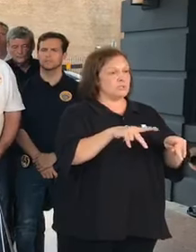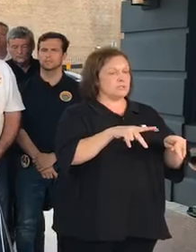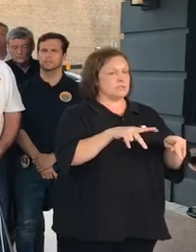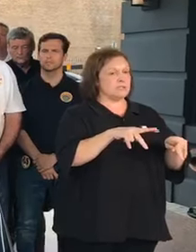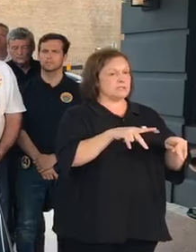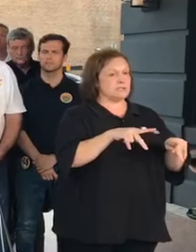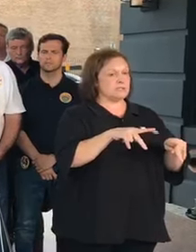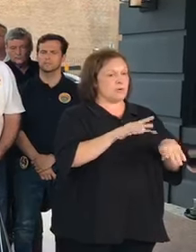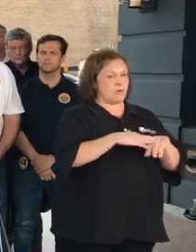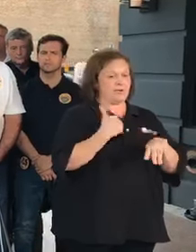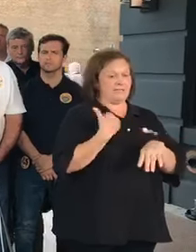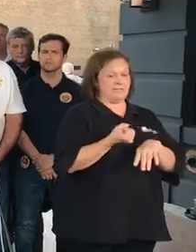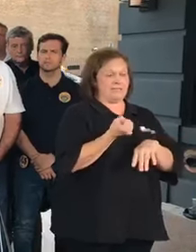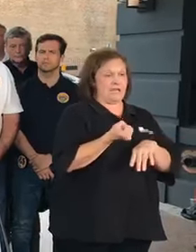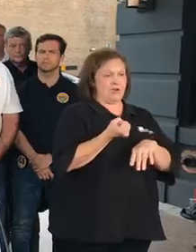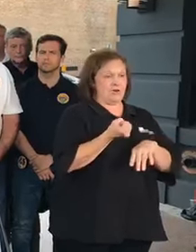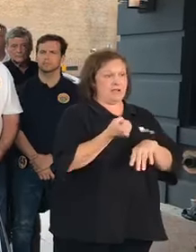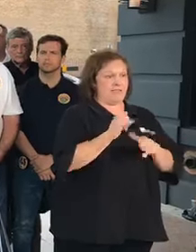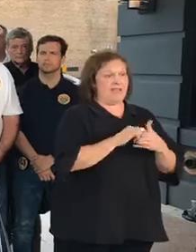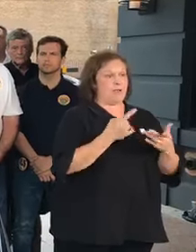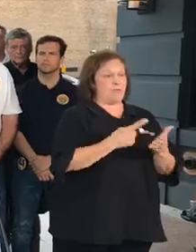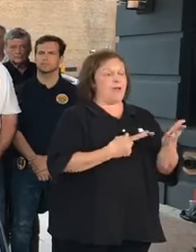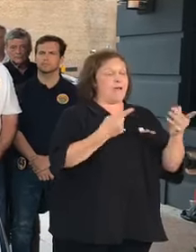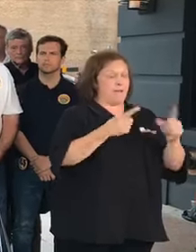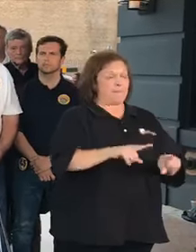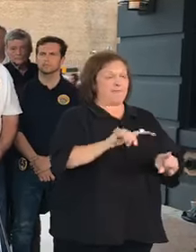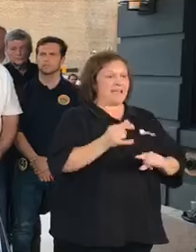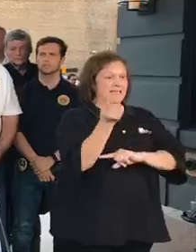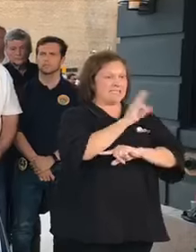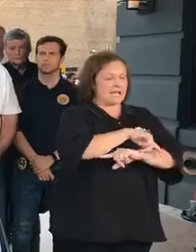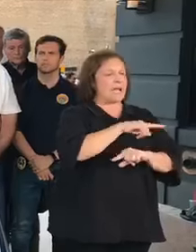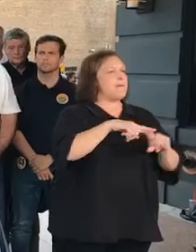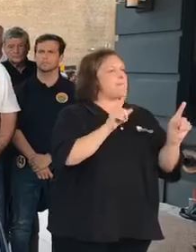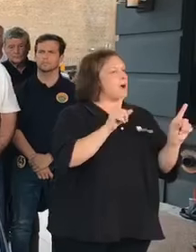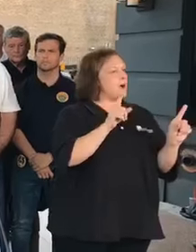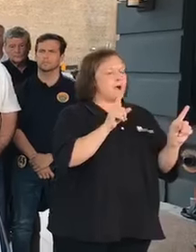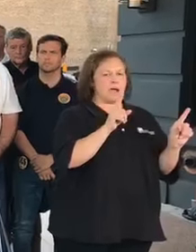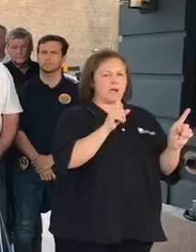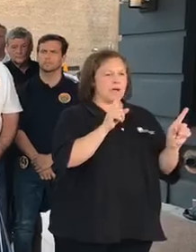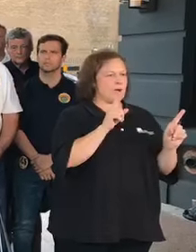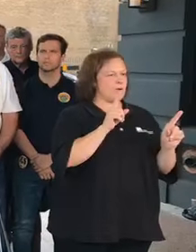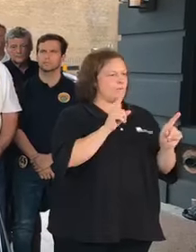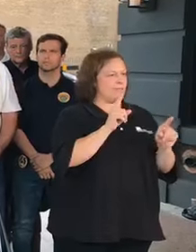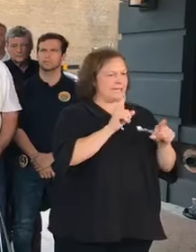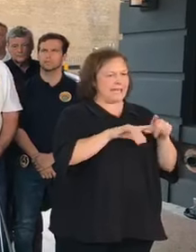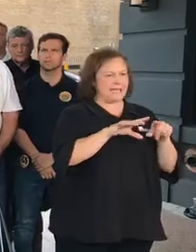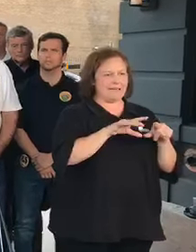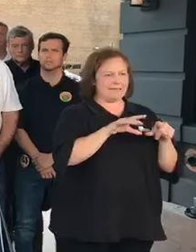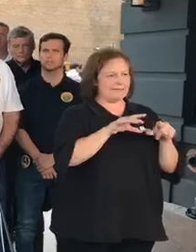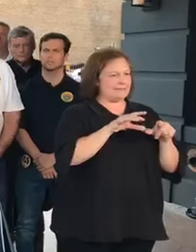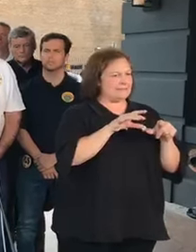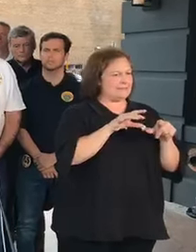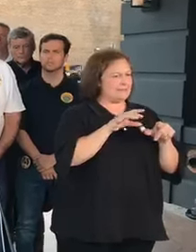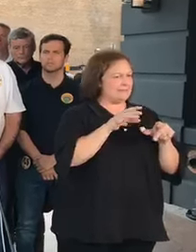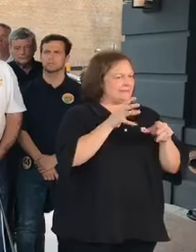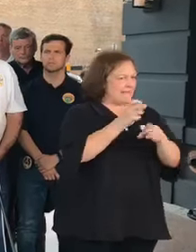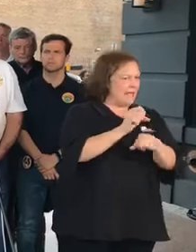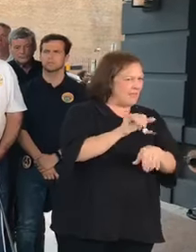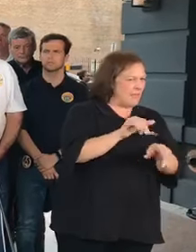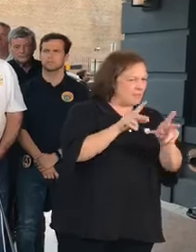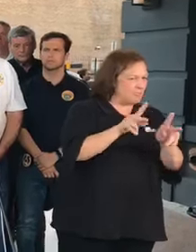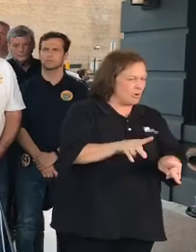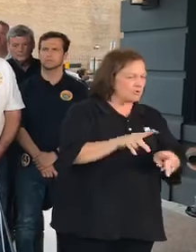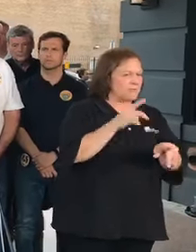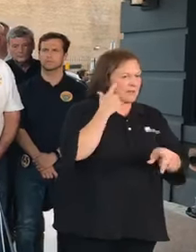on Saturday, actually the day of the incident. But we were unable to get to that person. We still are unable to. That area of the building